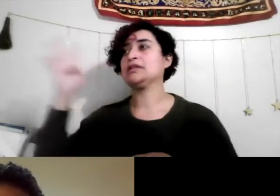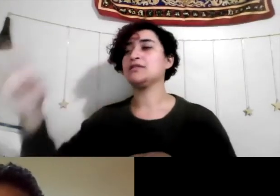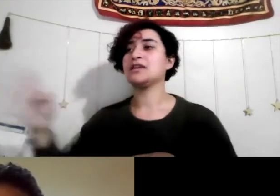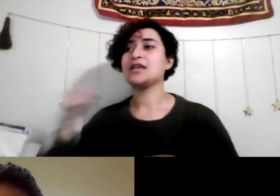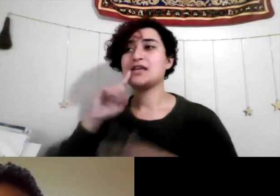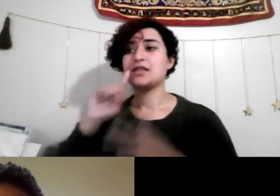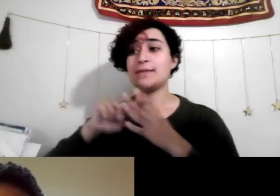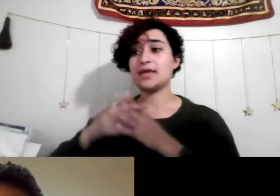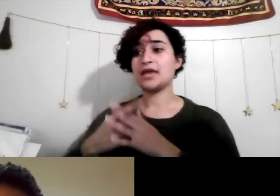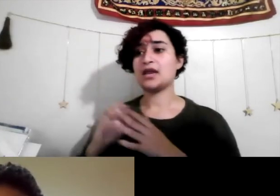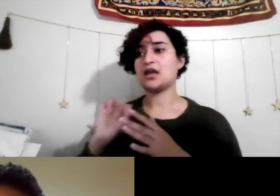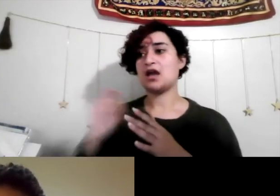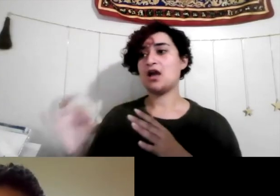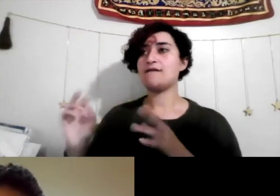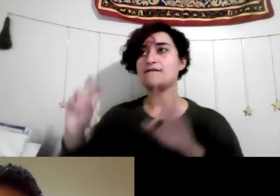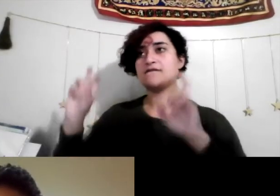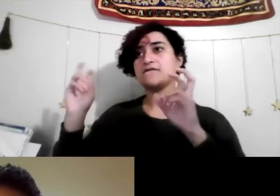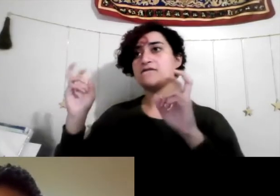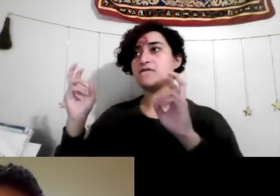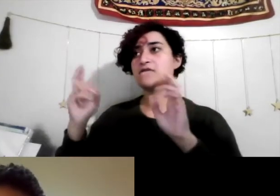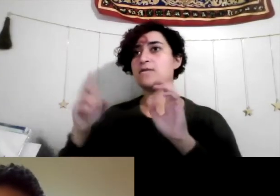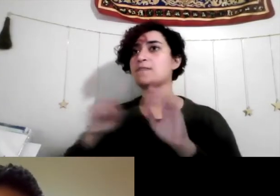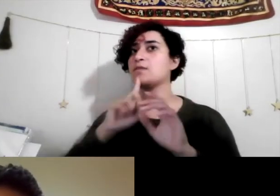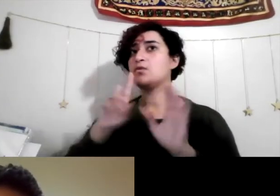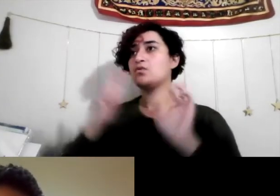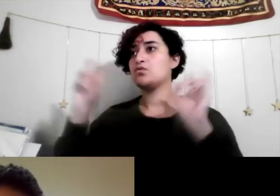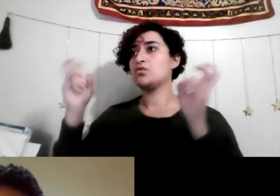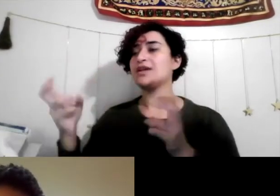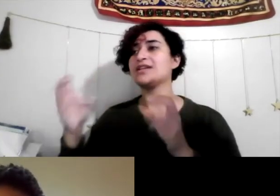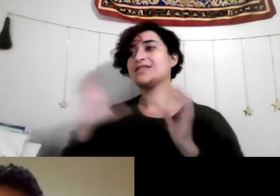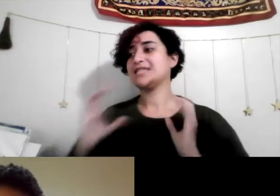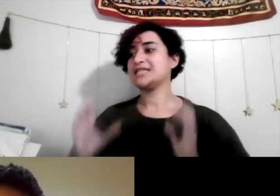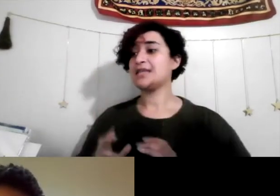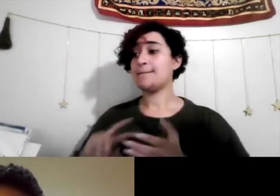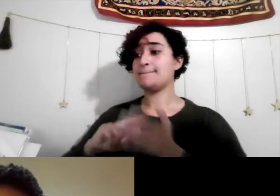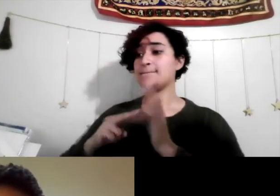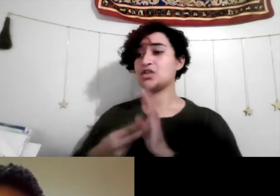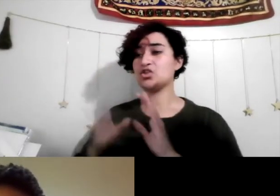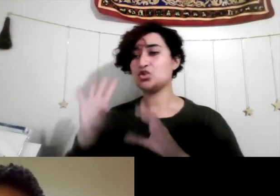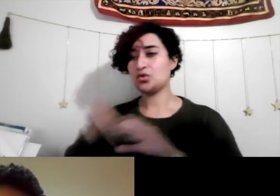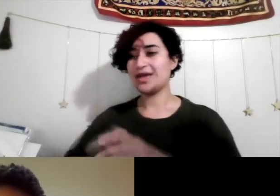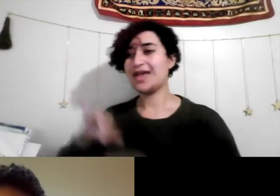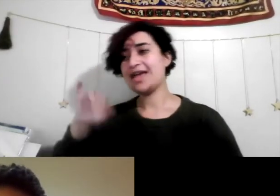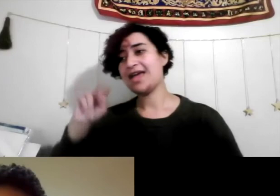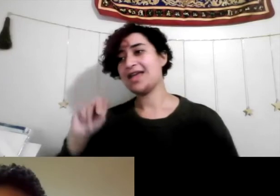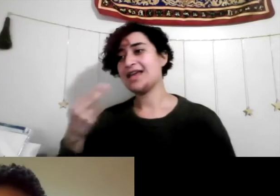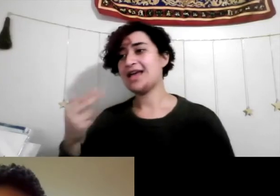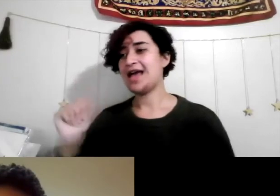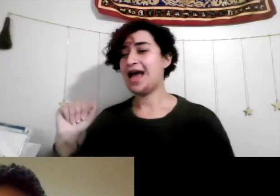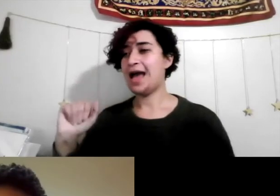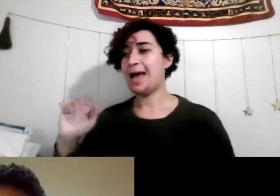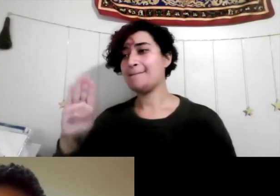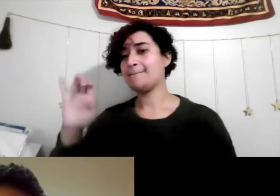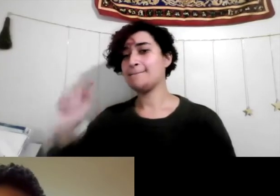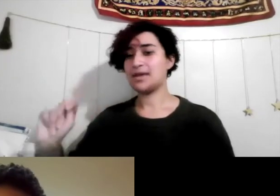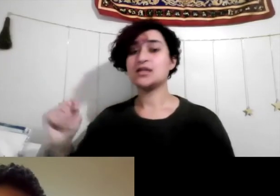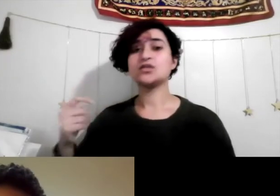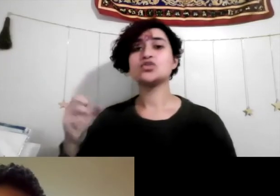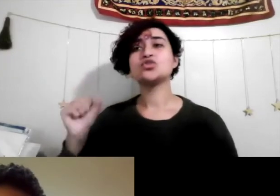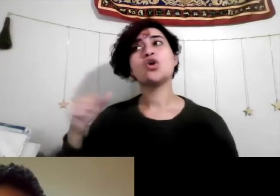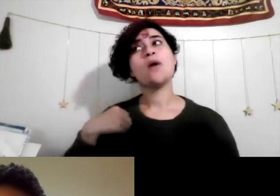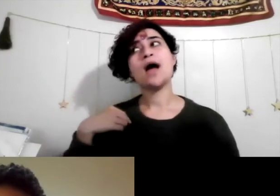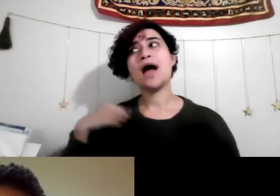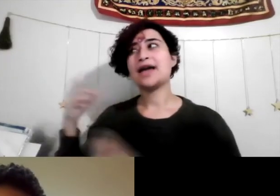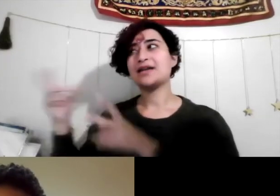the definition of a citizen is to inhabit. And so I took that seriously as a call to